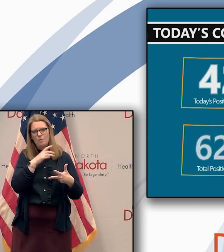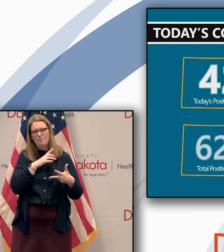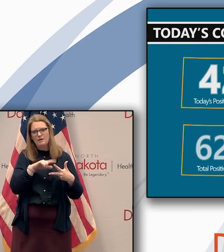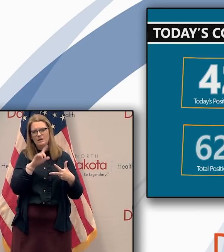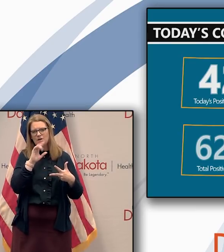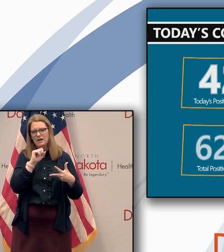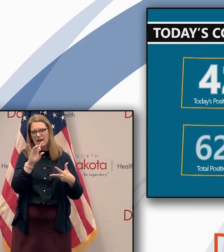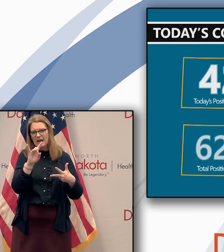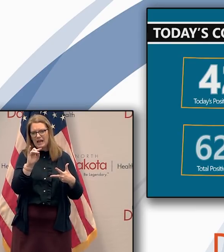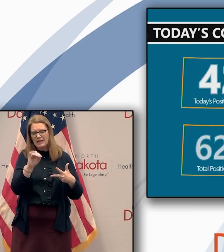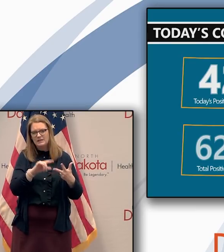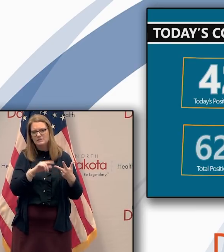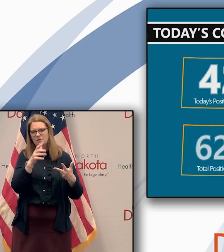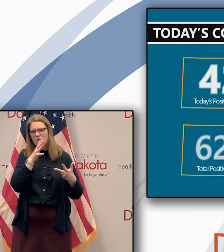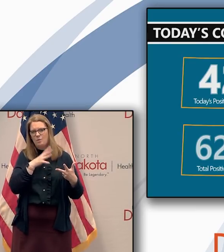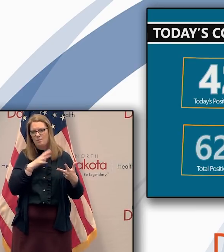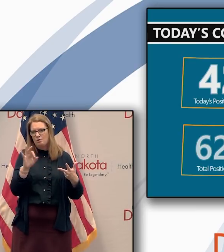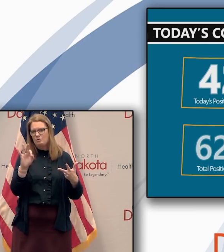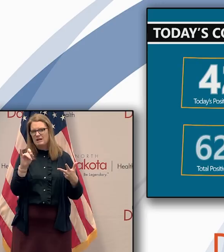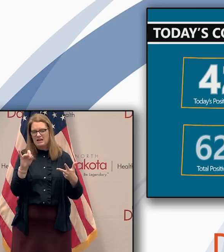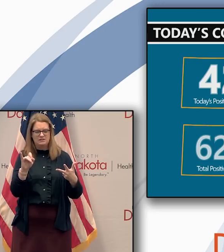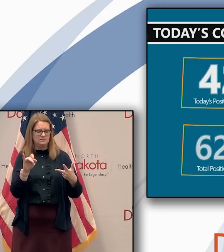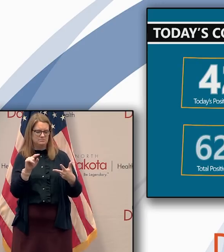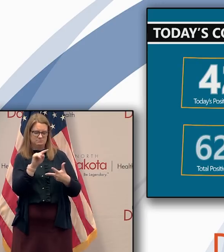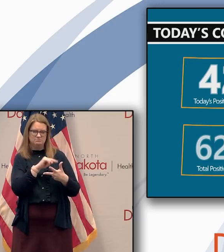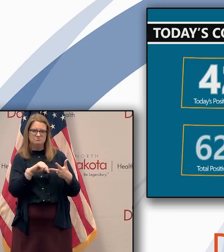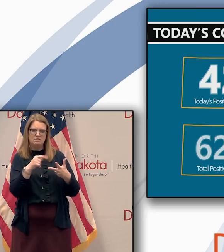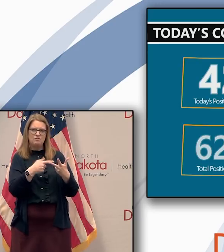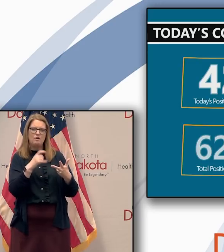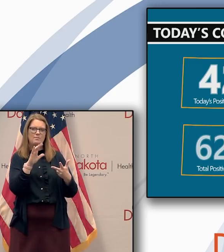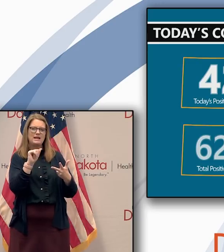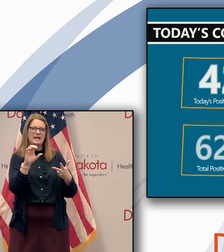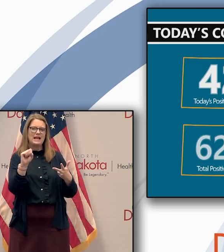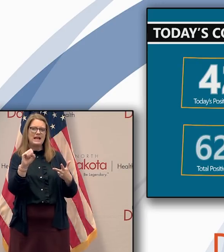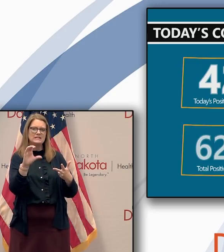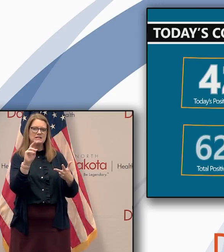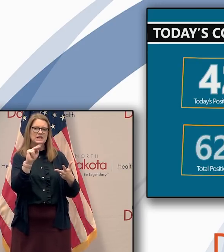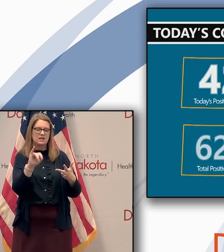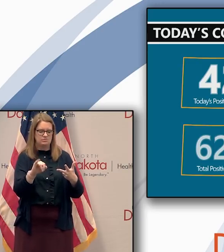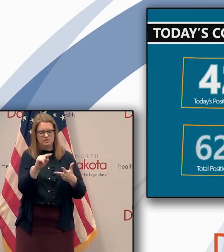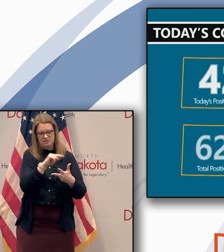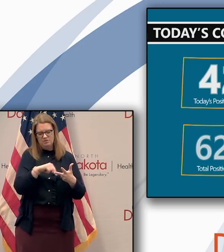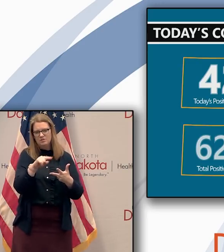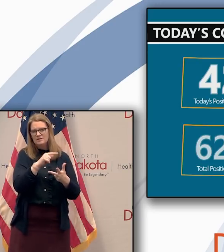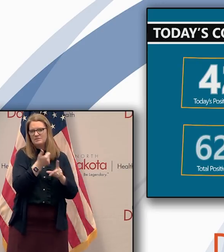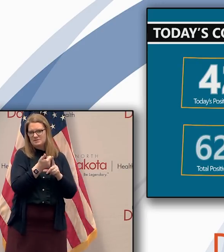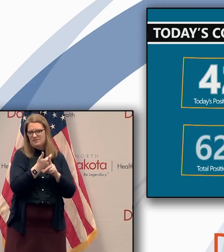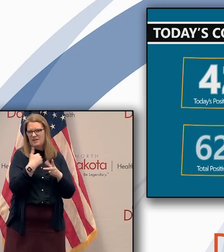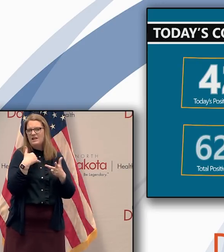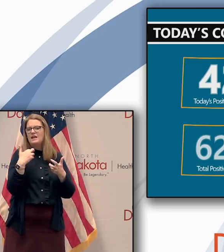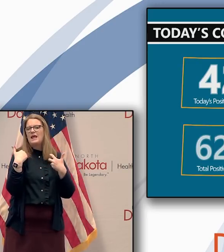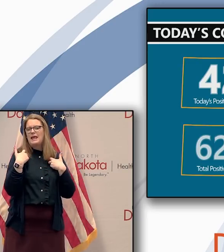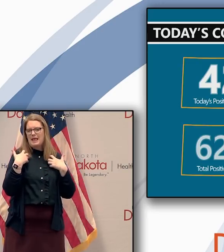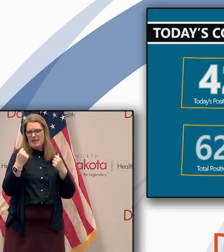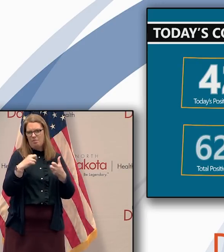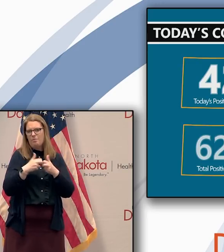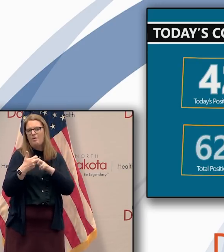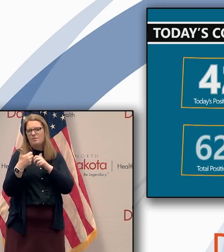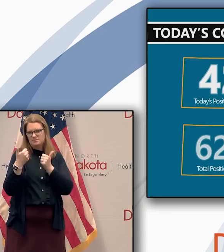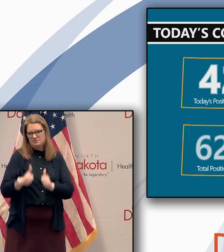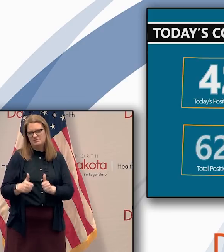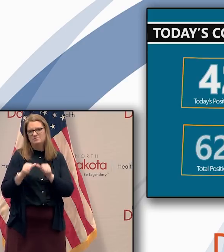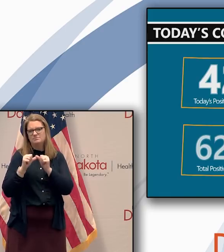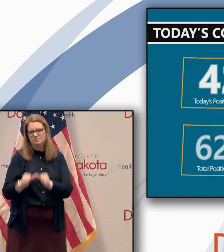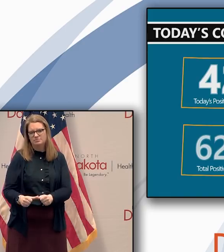her 80s, and a woman in her 90s. All 3 were from Cass County. All 3 had underlying health conditions.